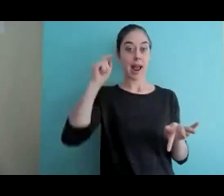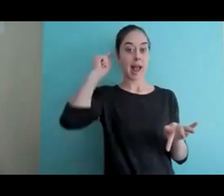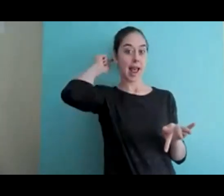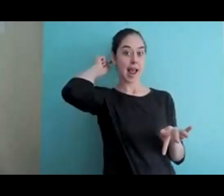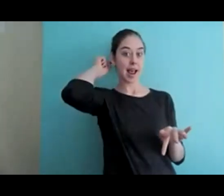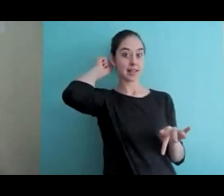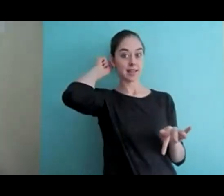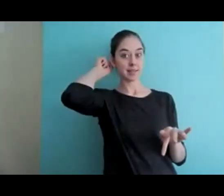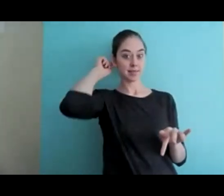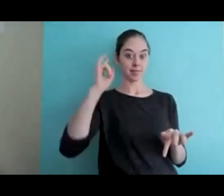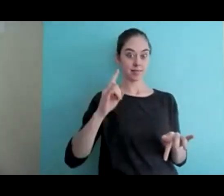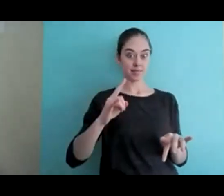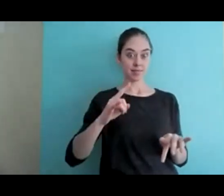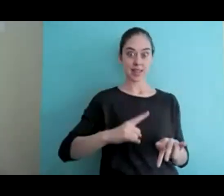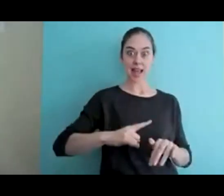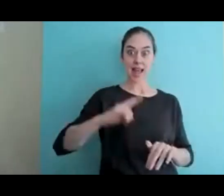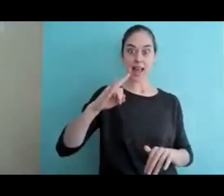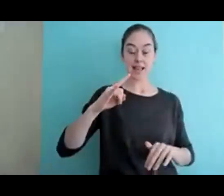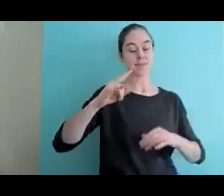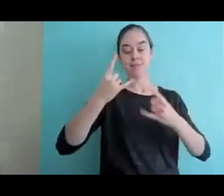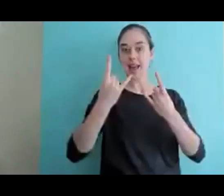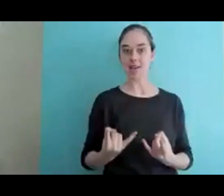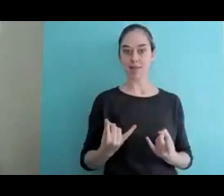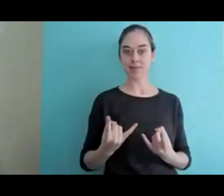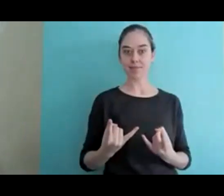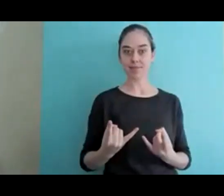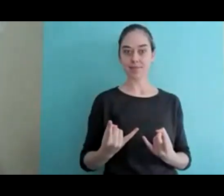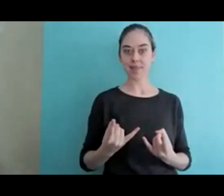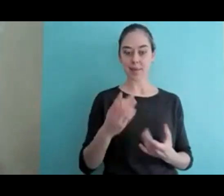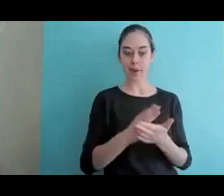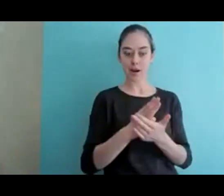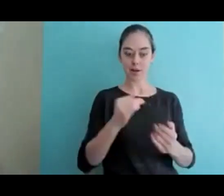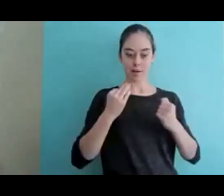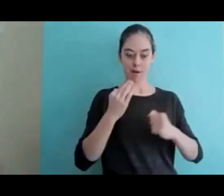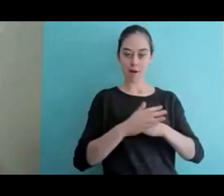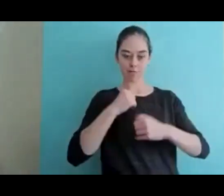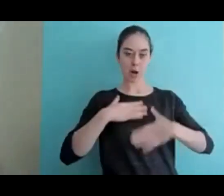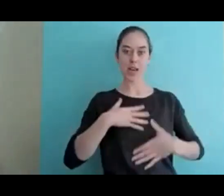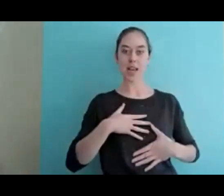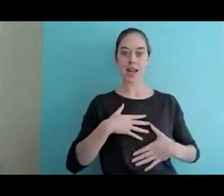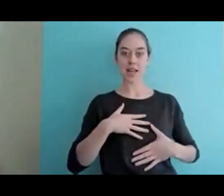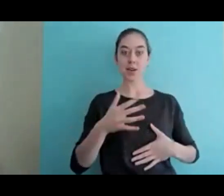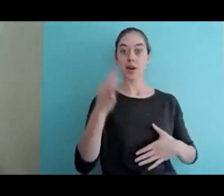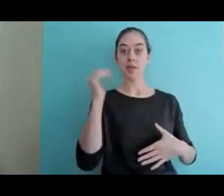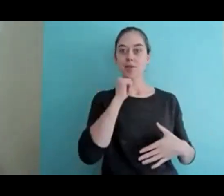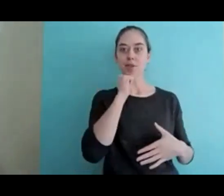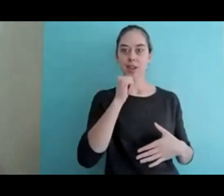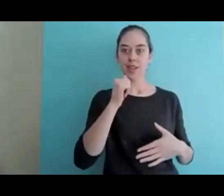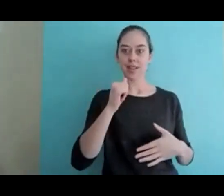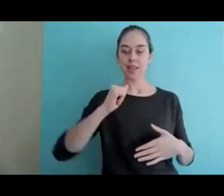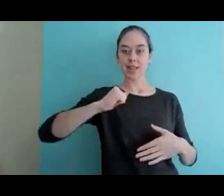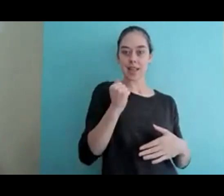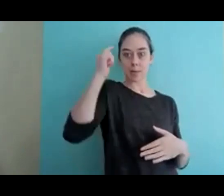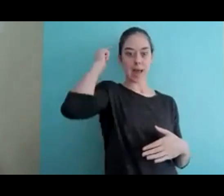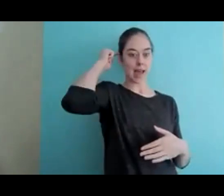is the heaviest thing on our body. It's the heaviest part of our body. So if you don't leave your head down and keep